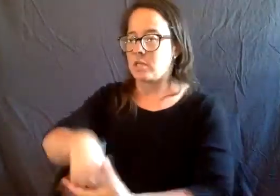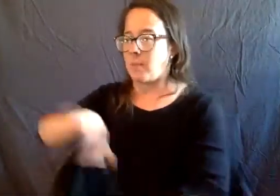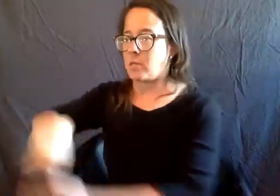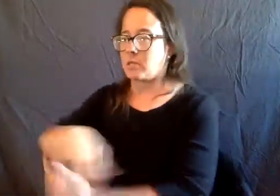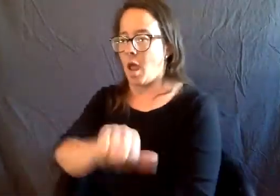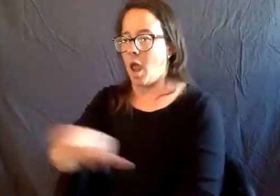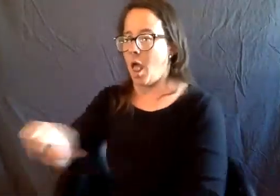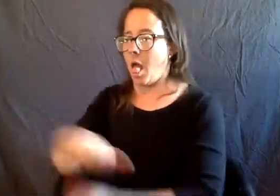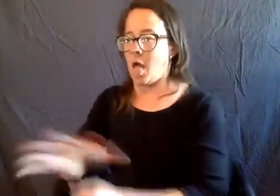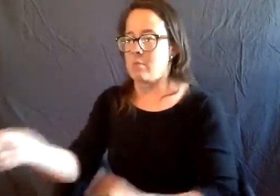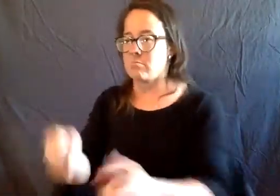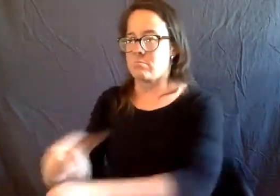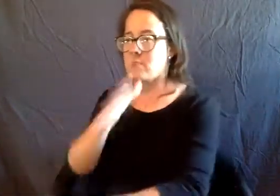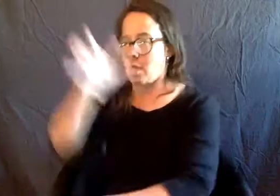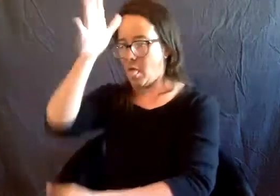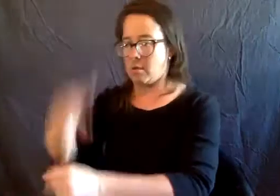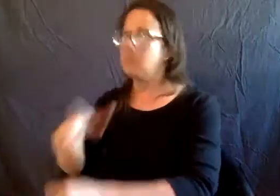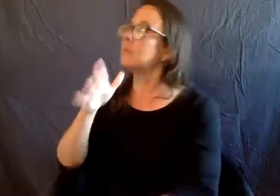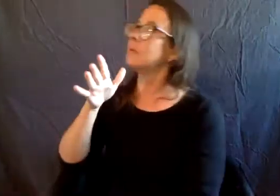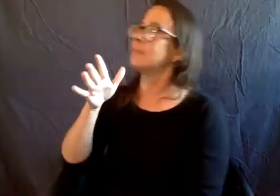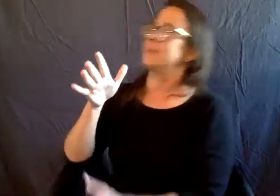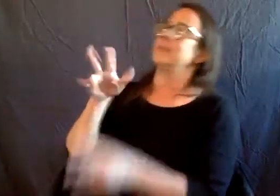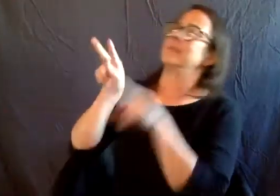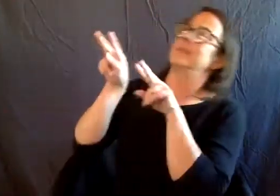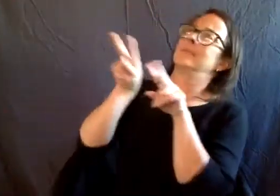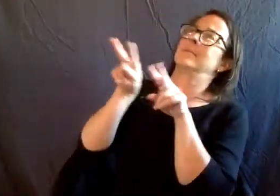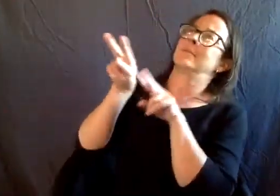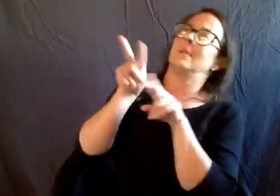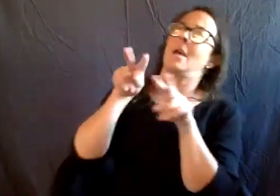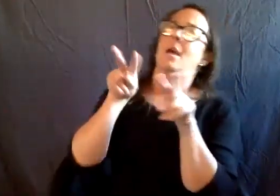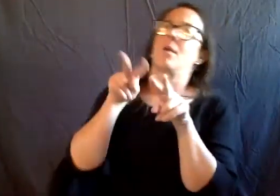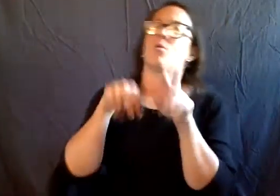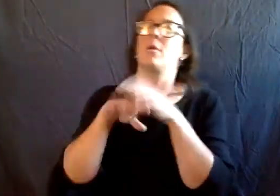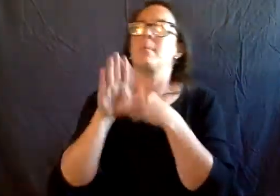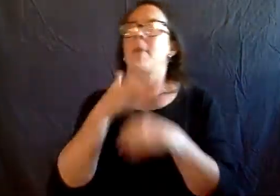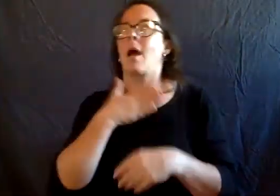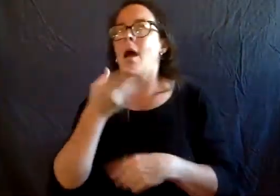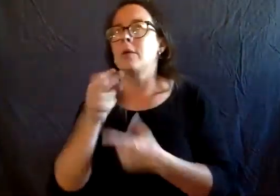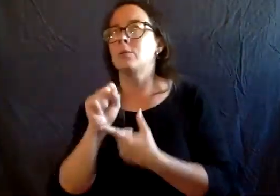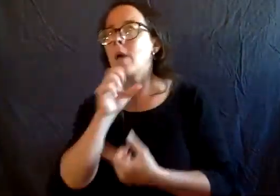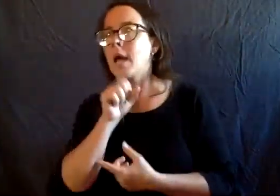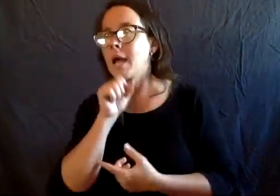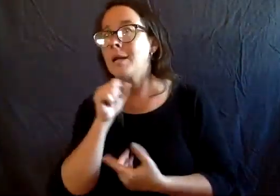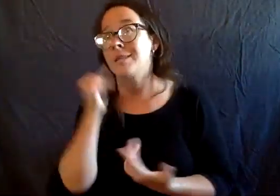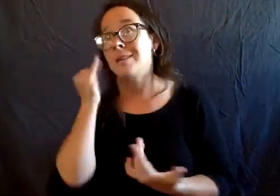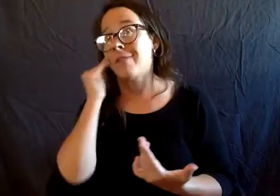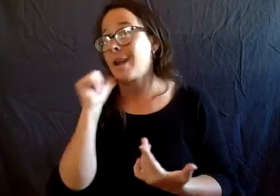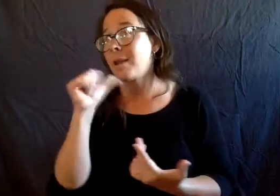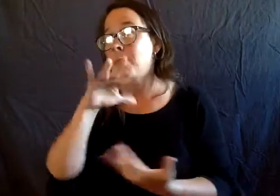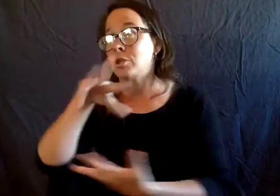Um, and I grew into my high school age thinking that if I didn't participate, I